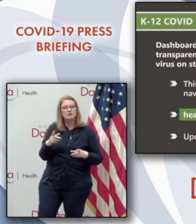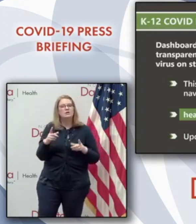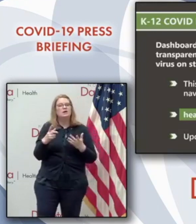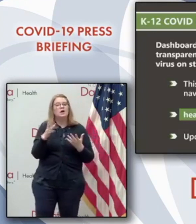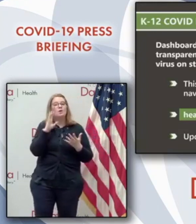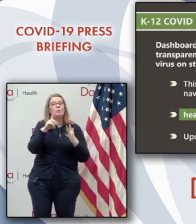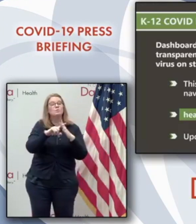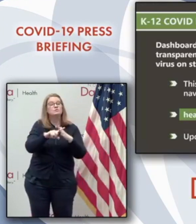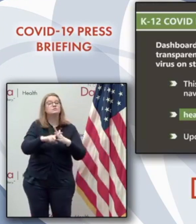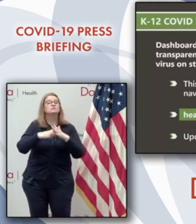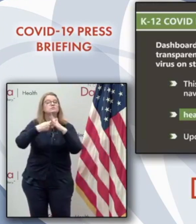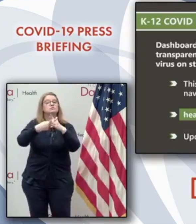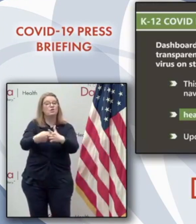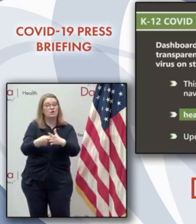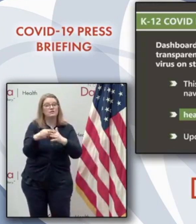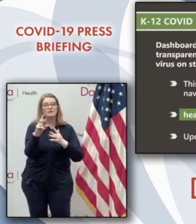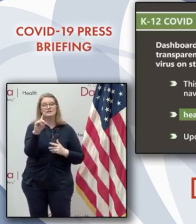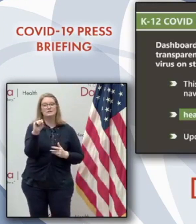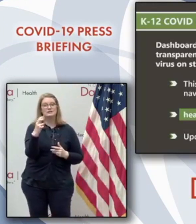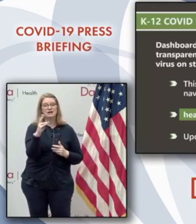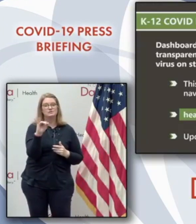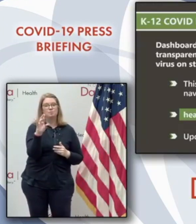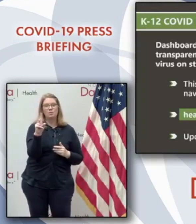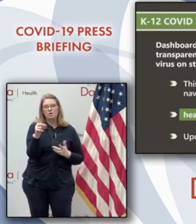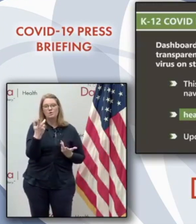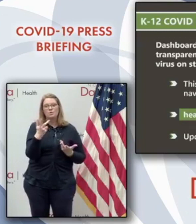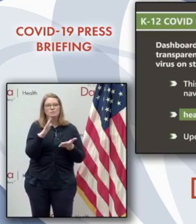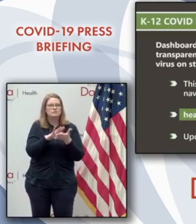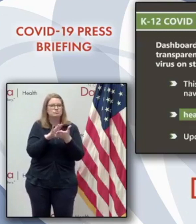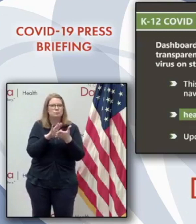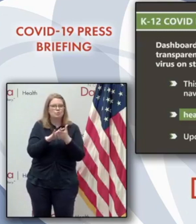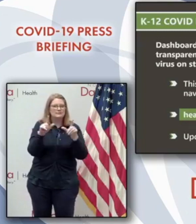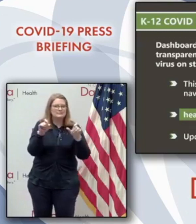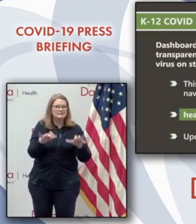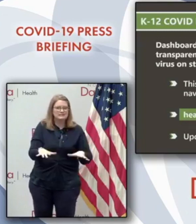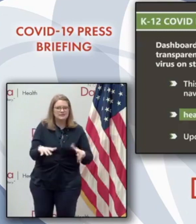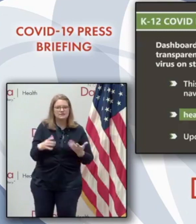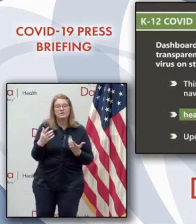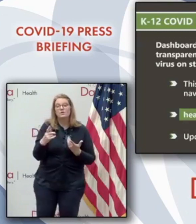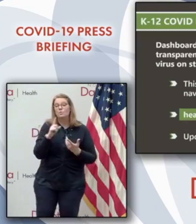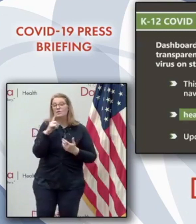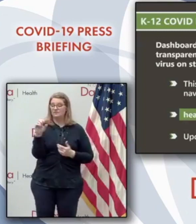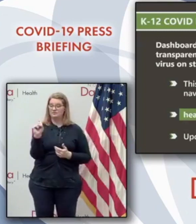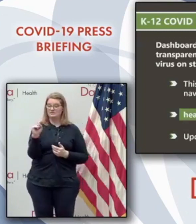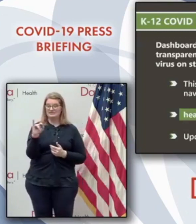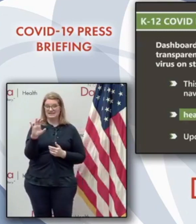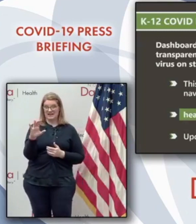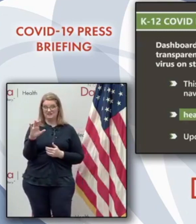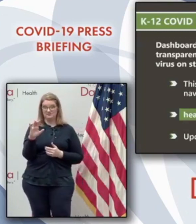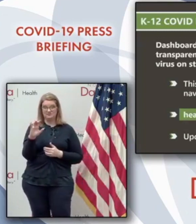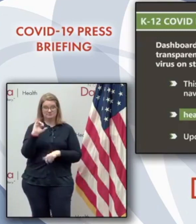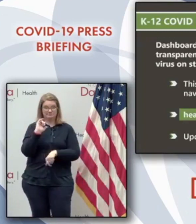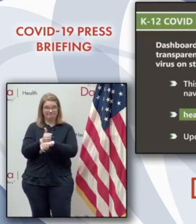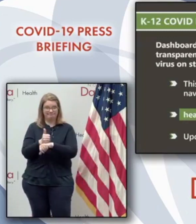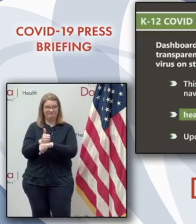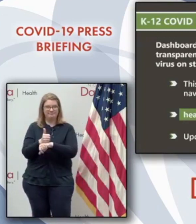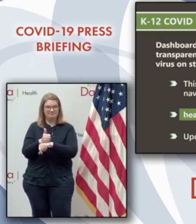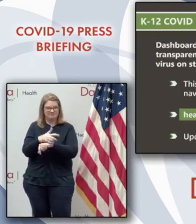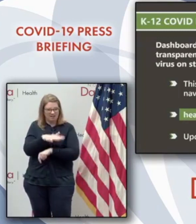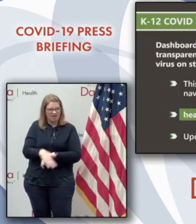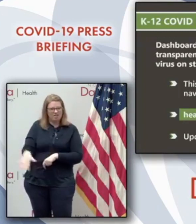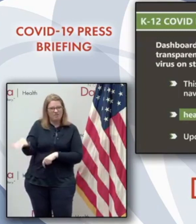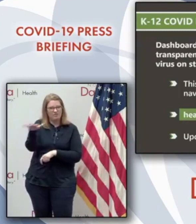this dashboard with school-affiliated tested data from static sites around the state as we work to prepare the remaining